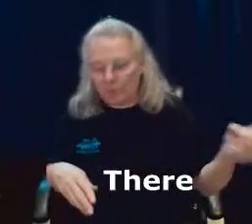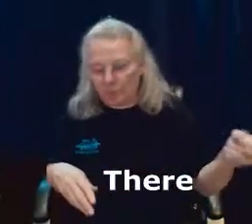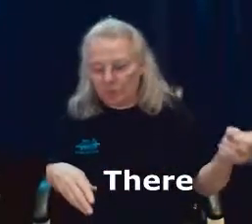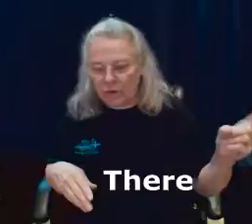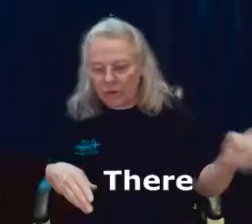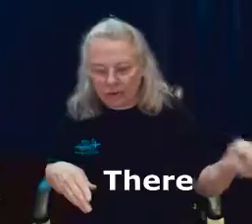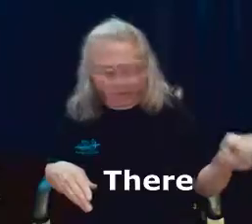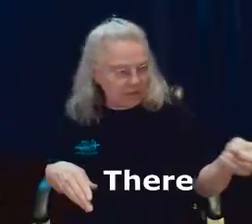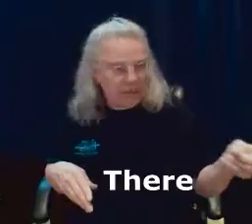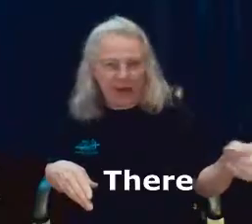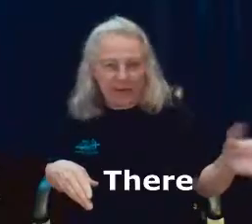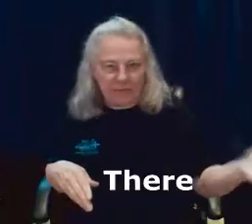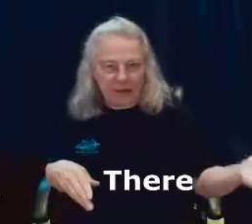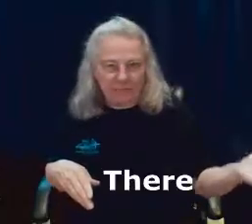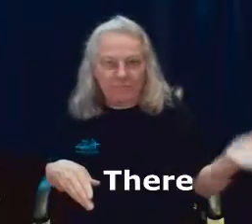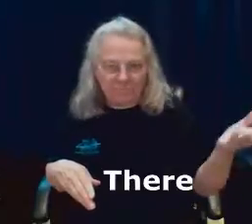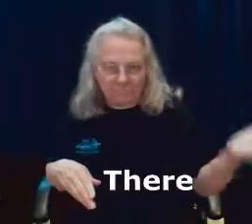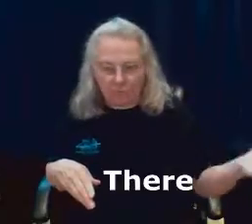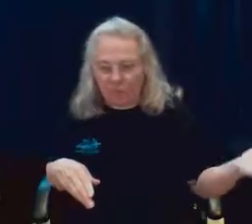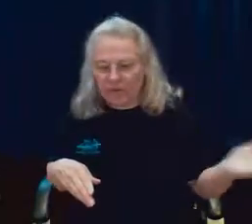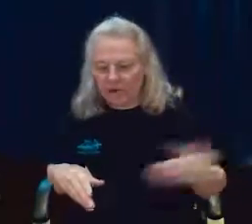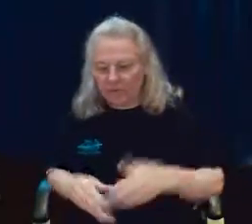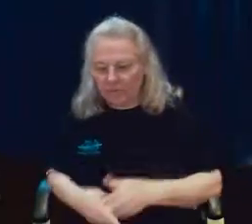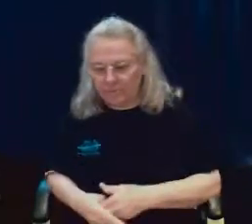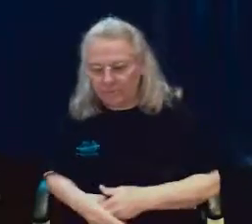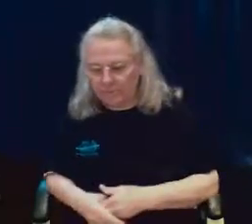point to a spot in that over there.